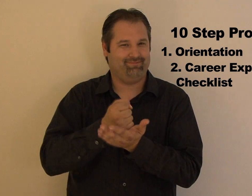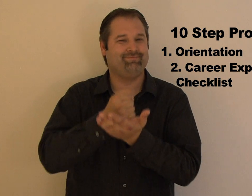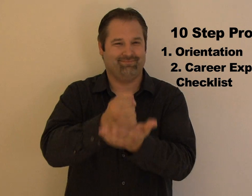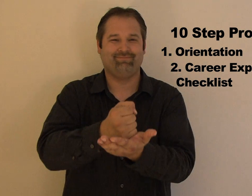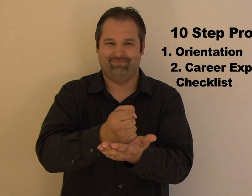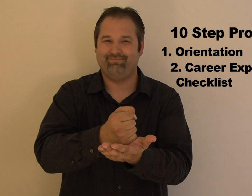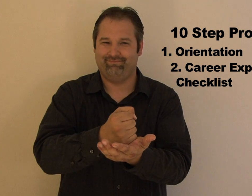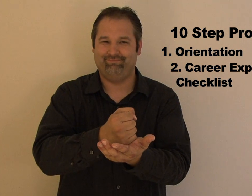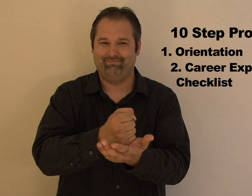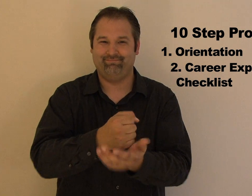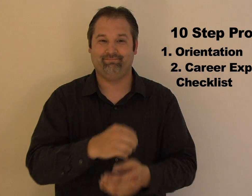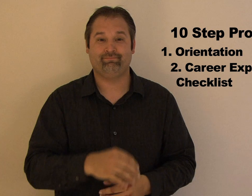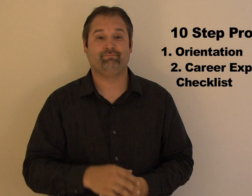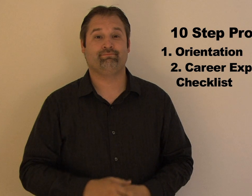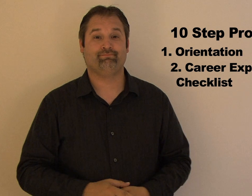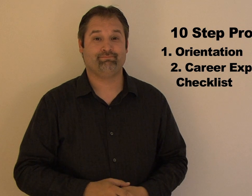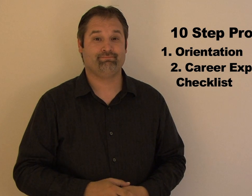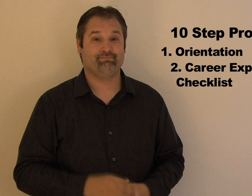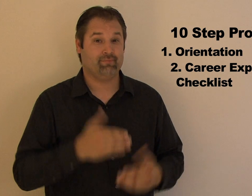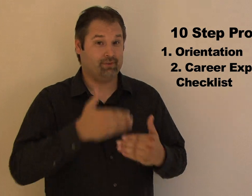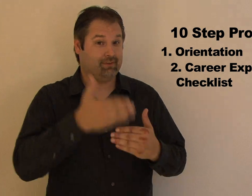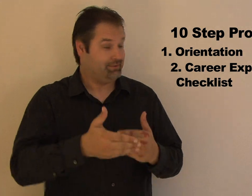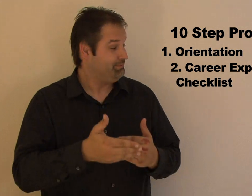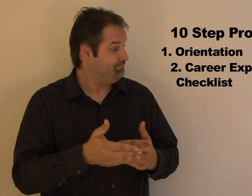Applying for federal financial aid.